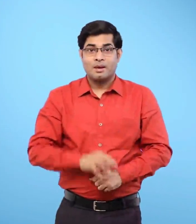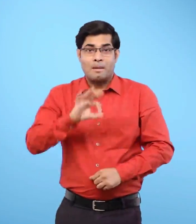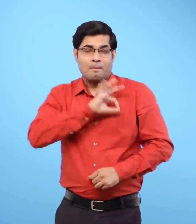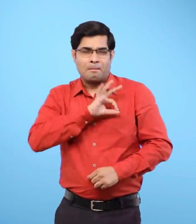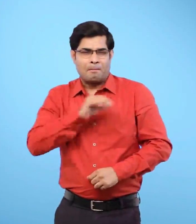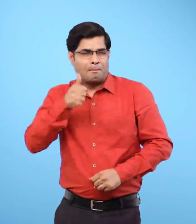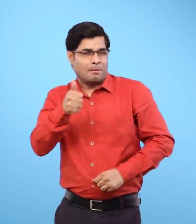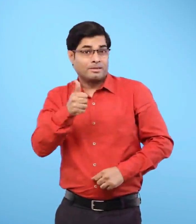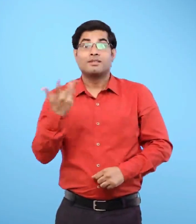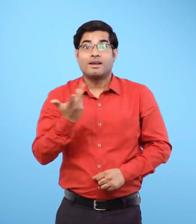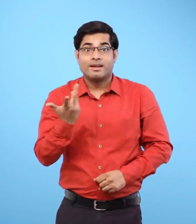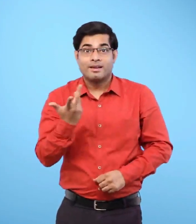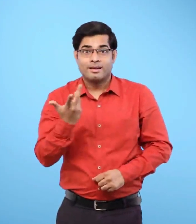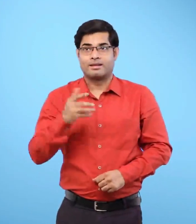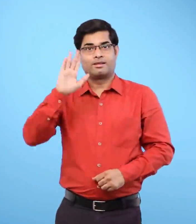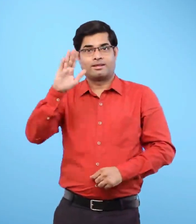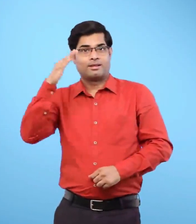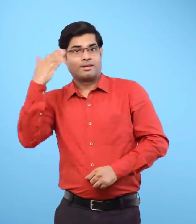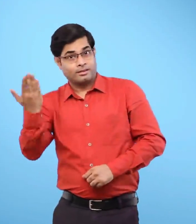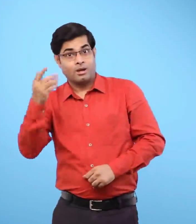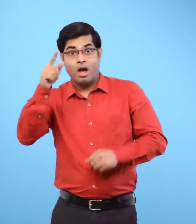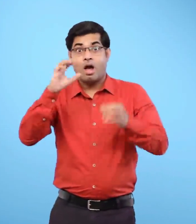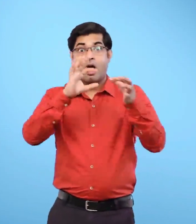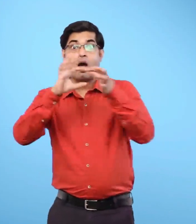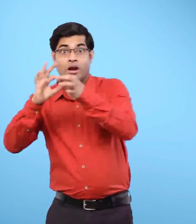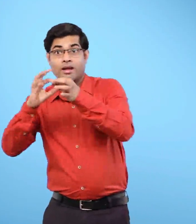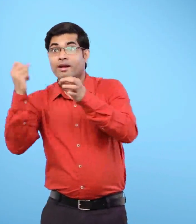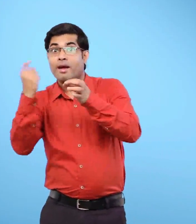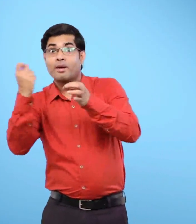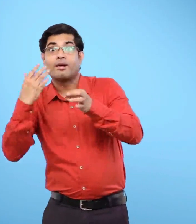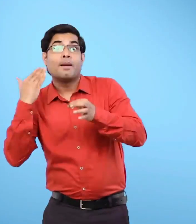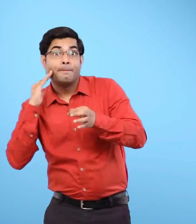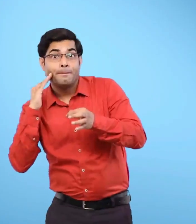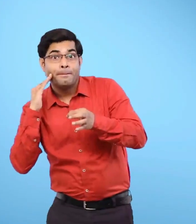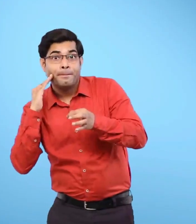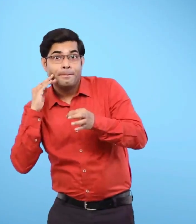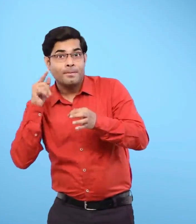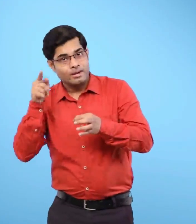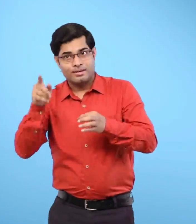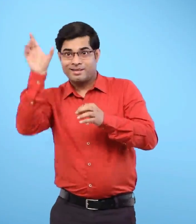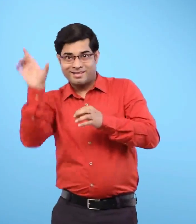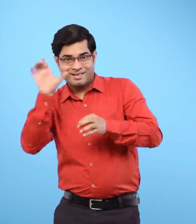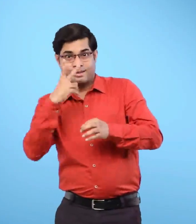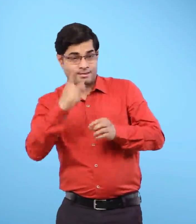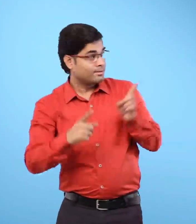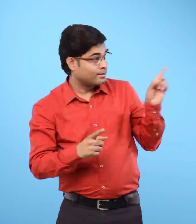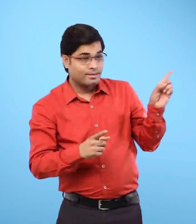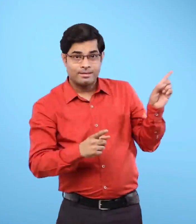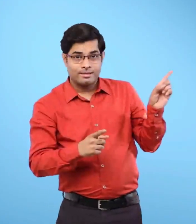What I Like Best and Months in Which It Comes. The table reads like